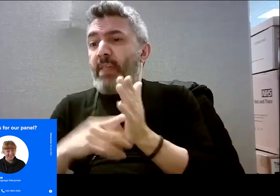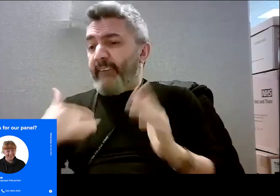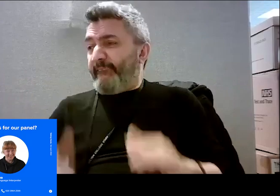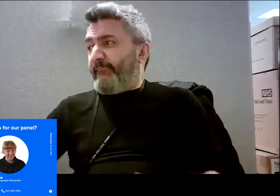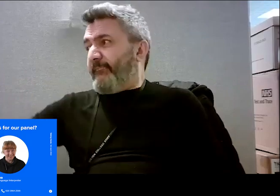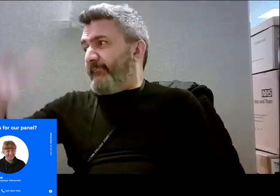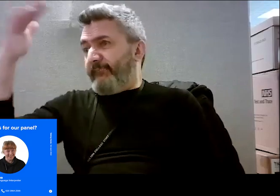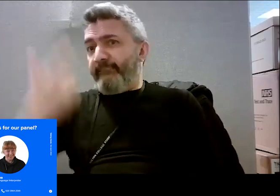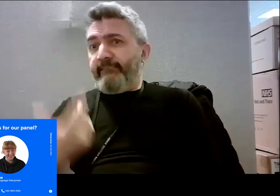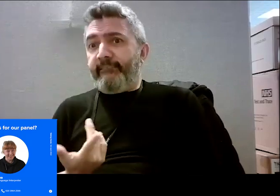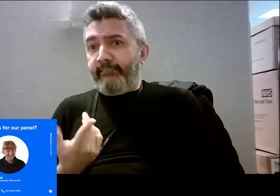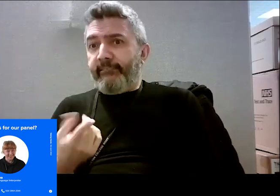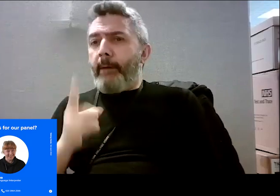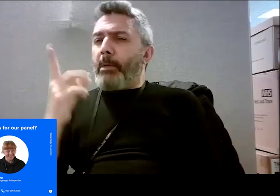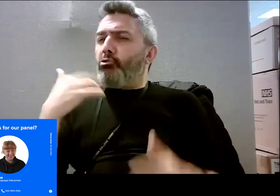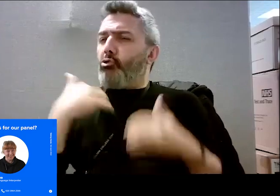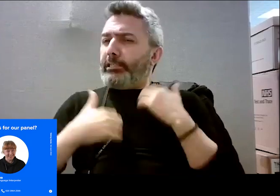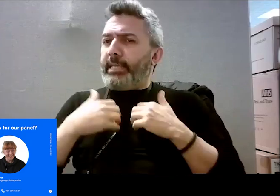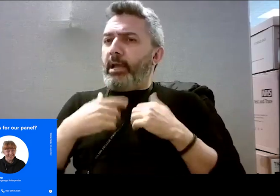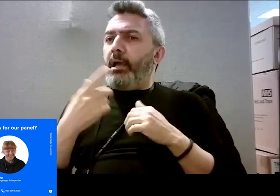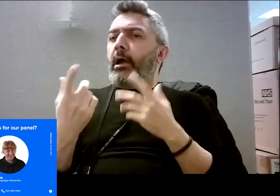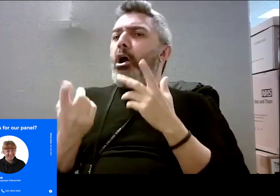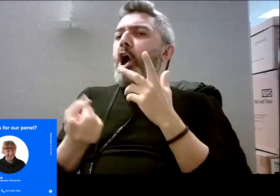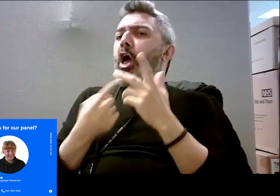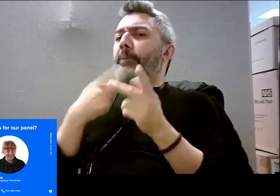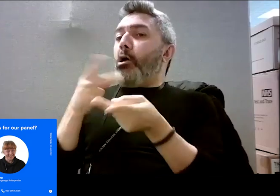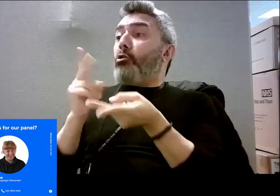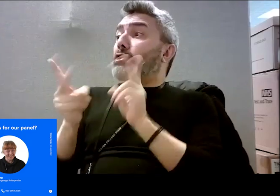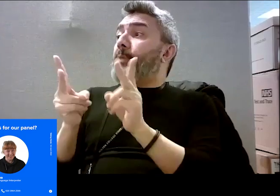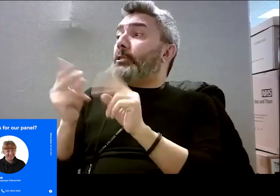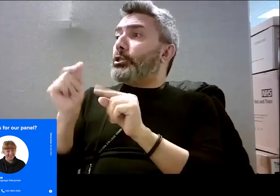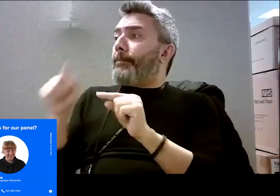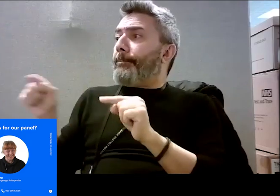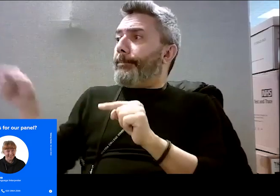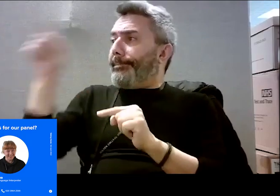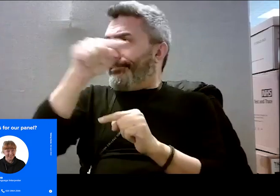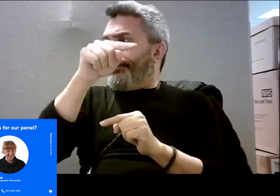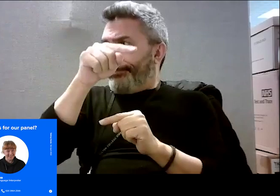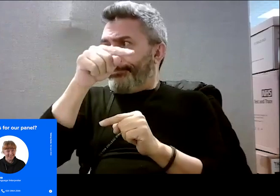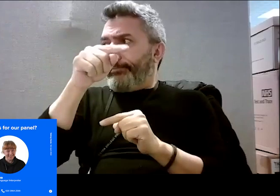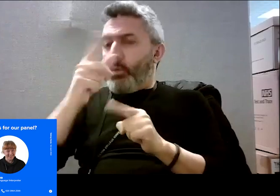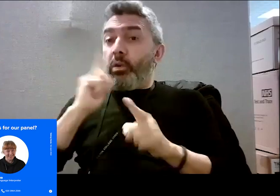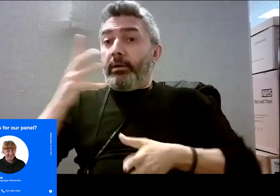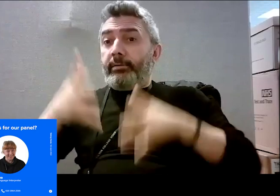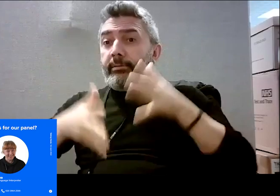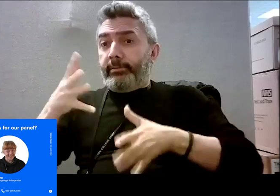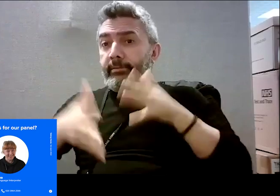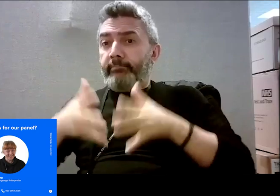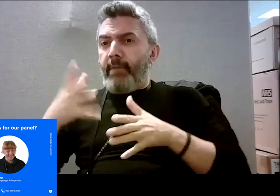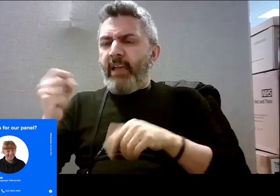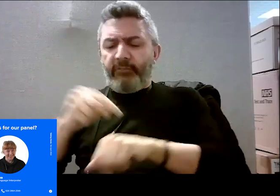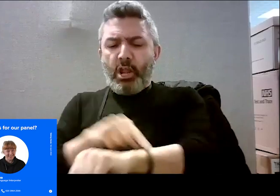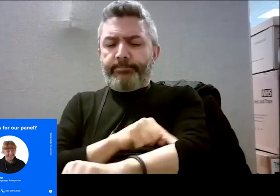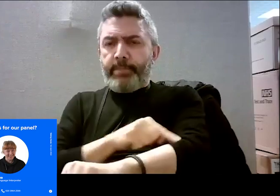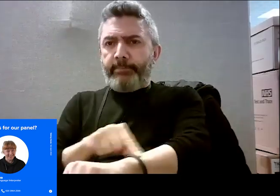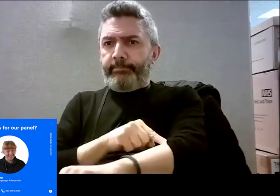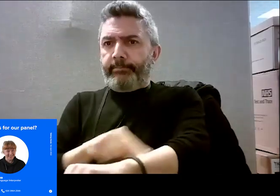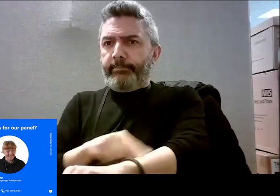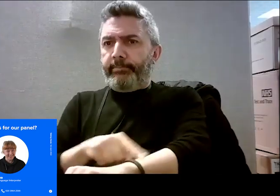not a problem for me. But it's quite interesting because some of the interpreters who are signing, they get